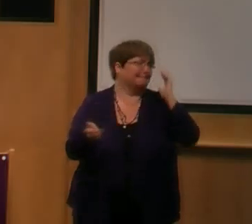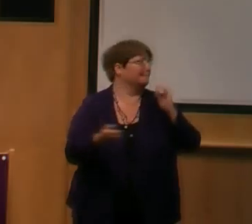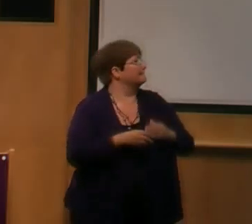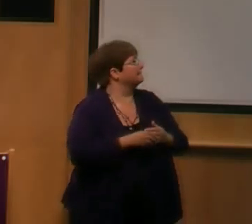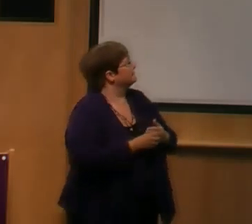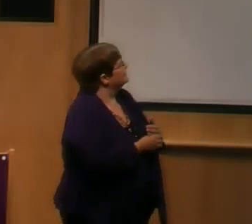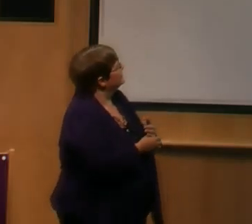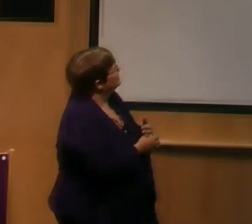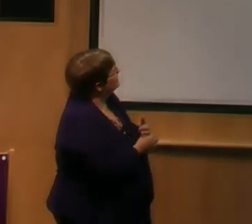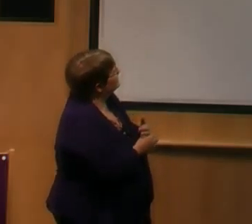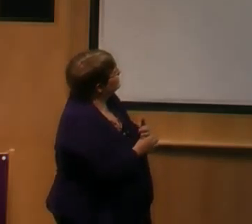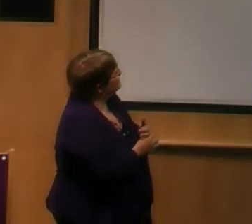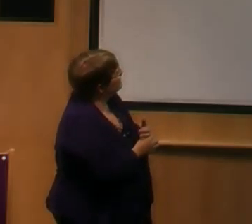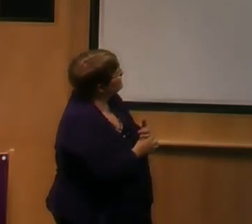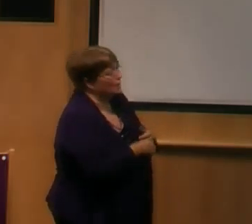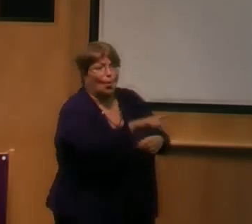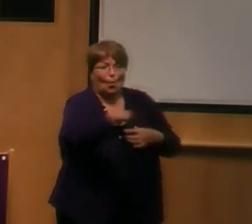what we've achieved.